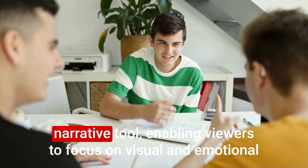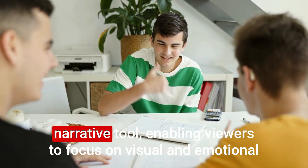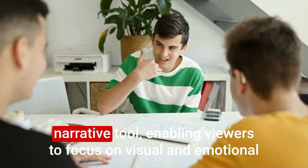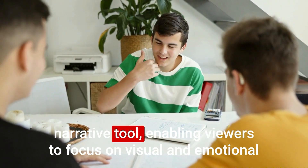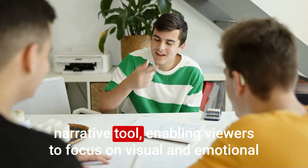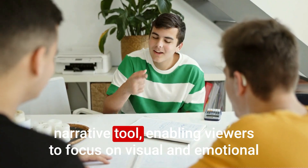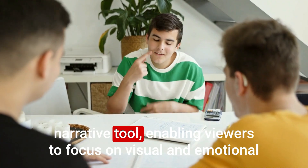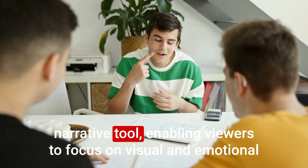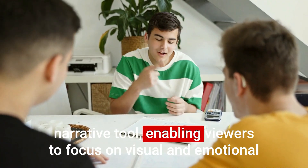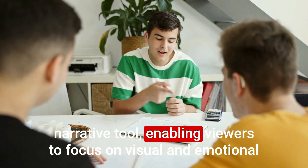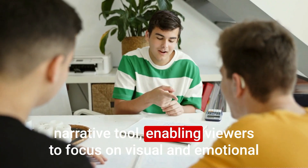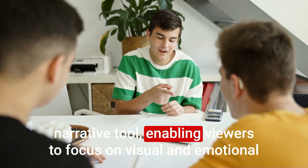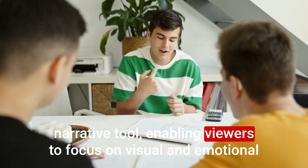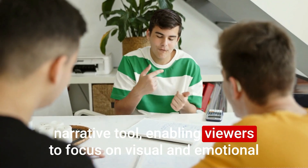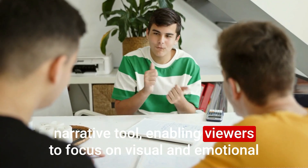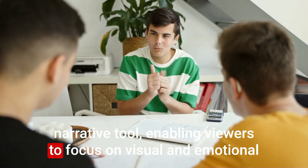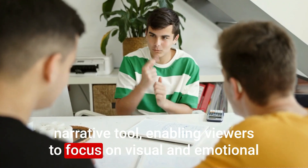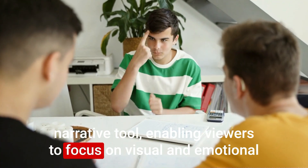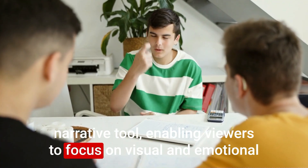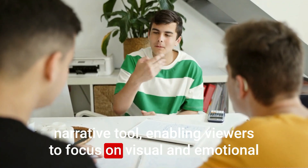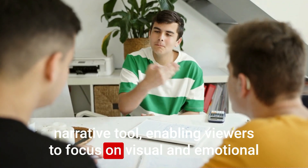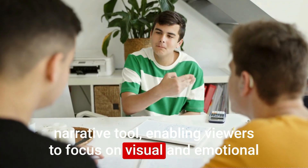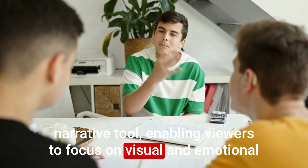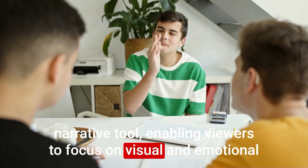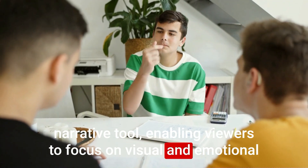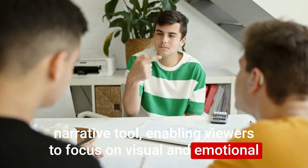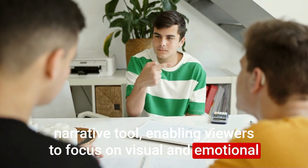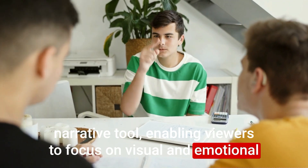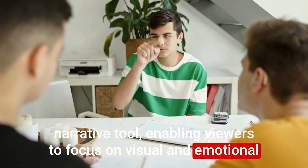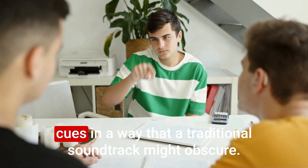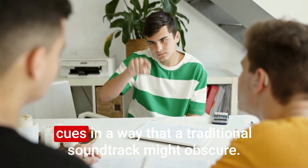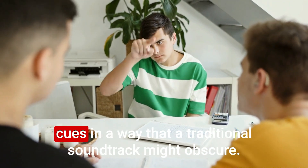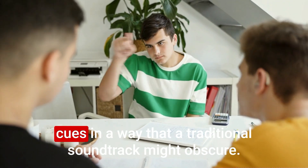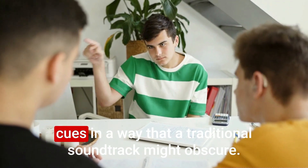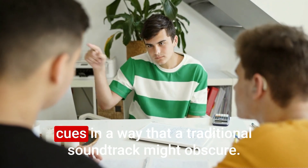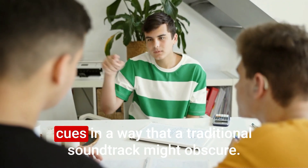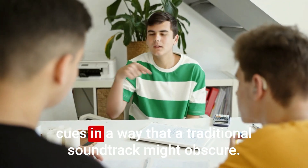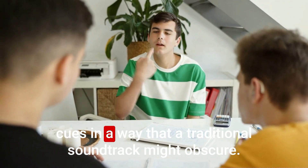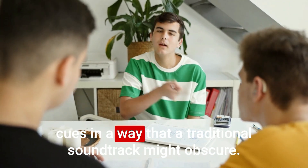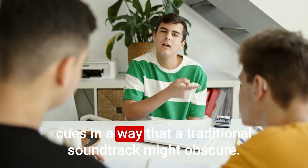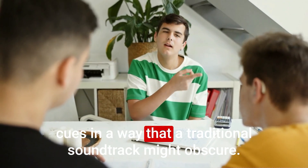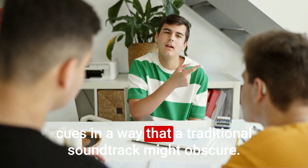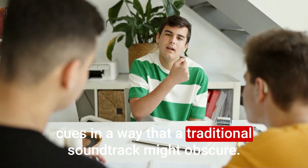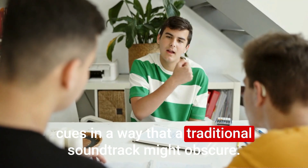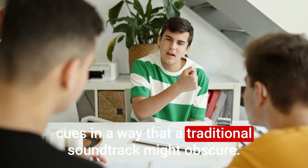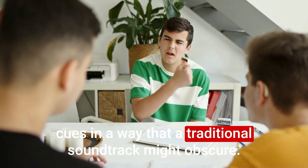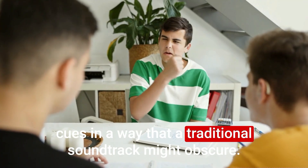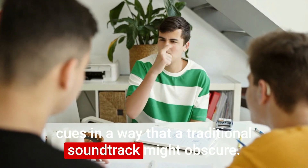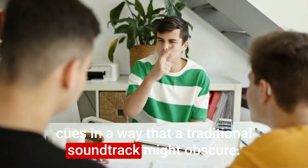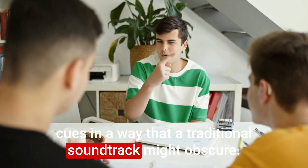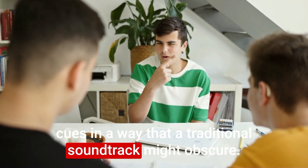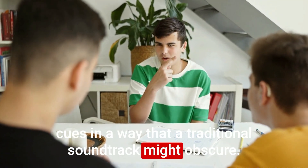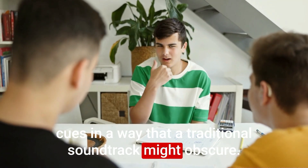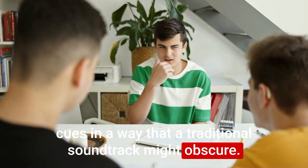narrative tool, enabling viewers to focus on visual and emotional cues in a way that a traditional soundtrack might